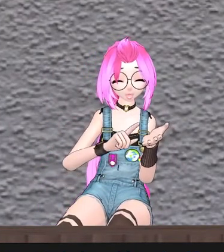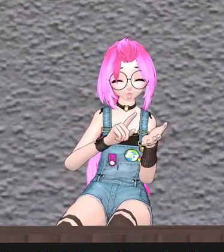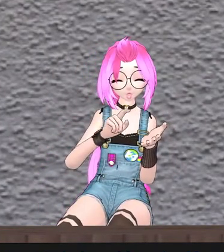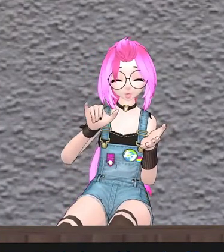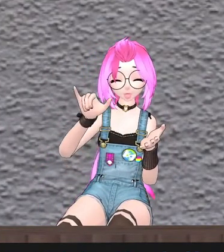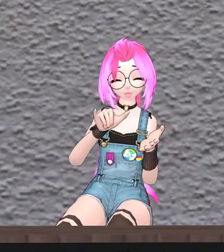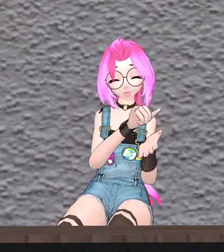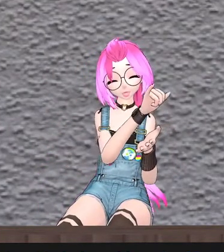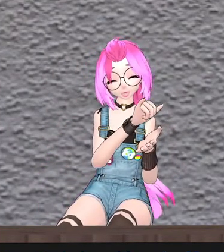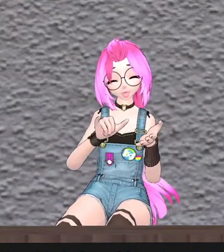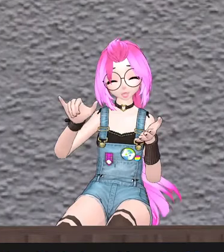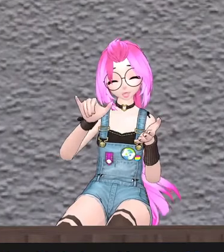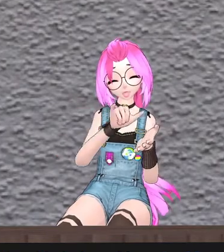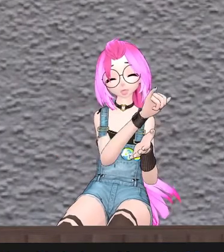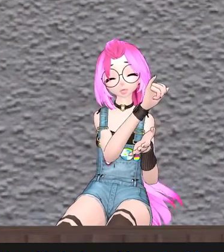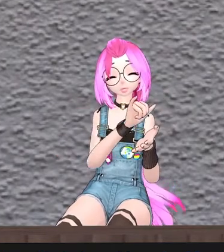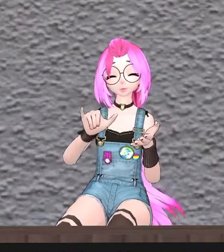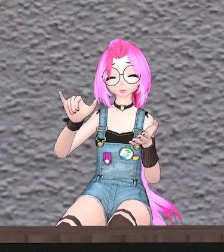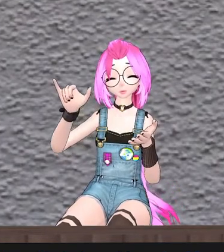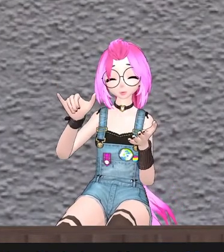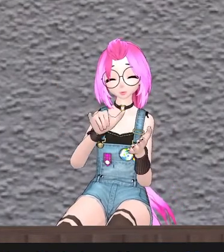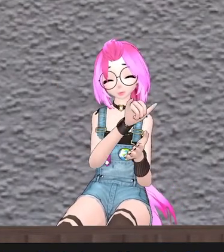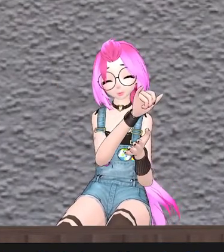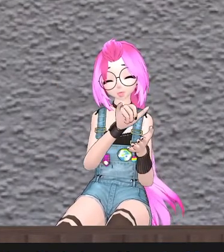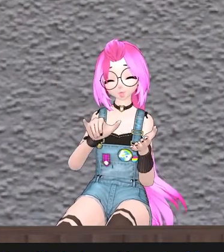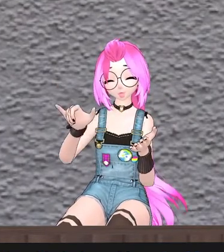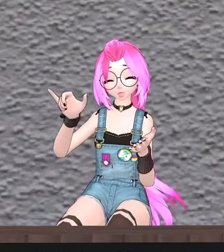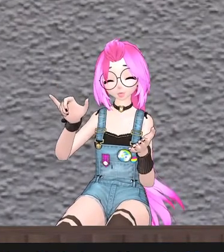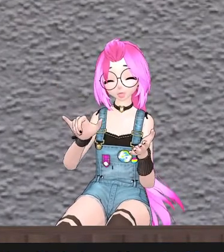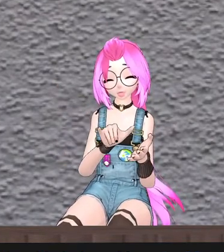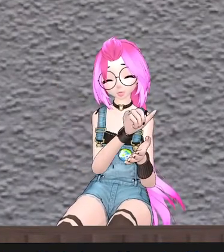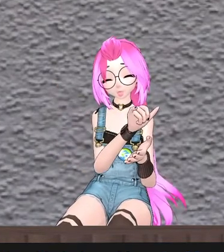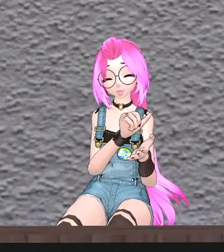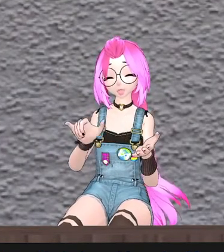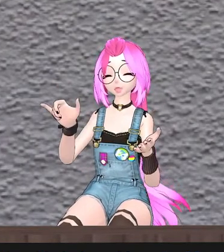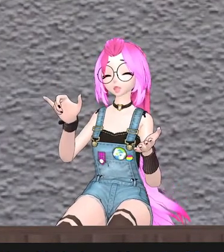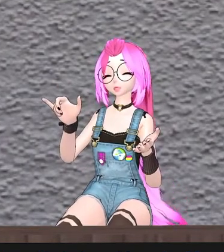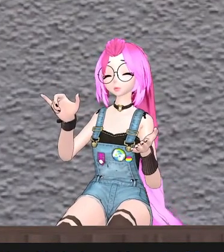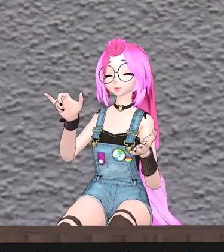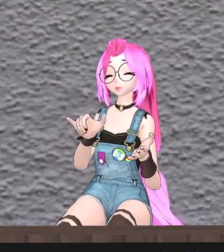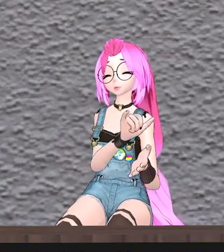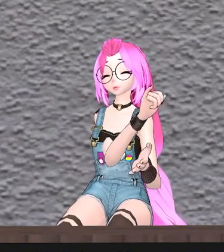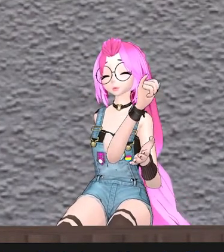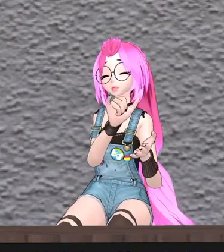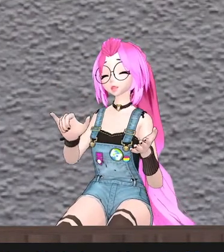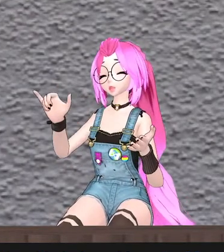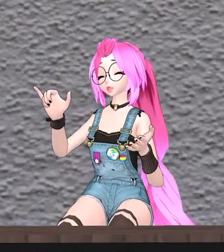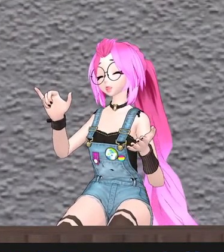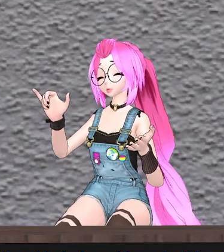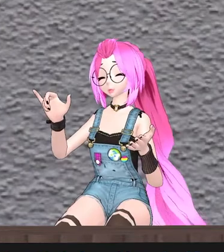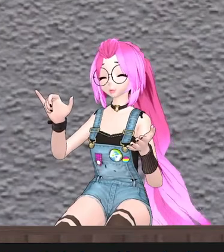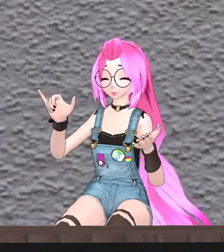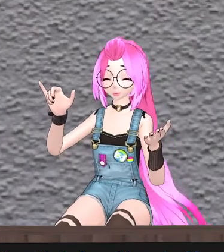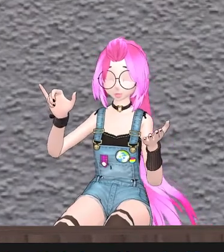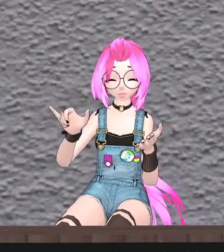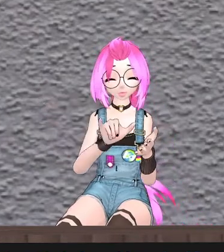open hand with your palm up, and then you're gonna go like this. New York, New York, New York,